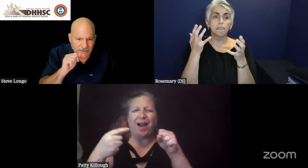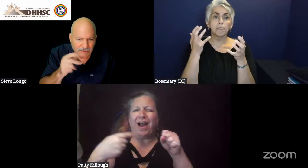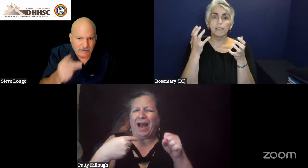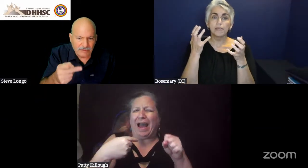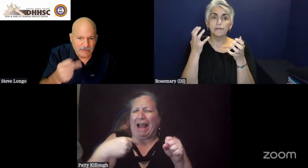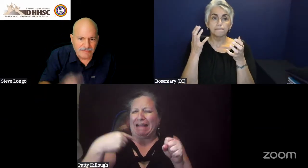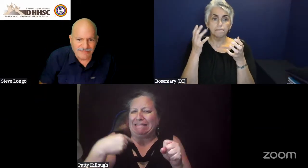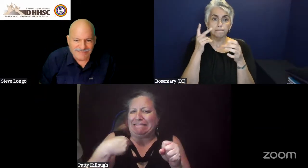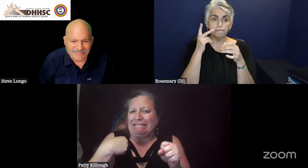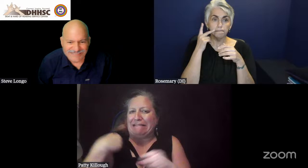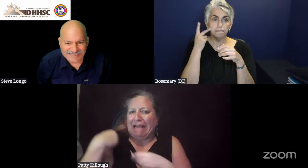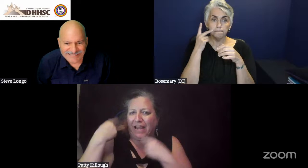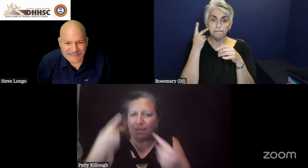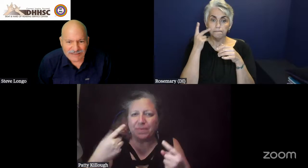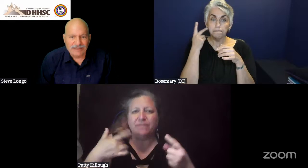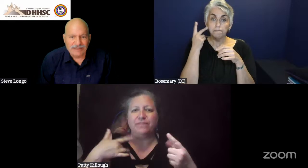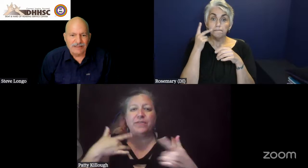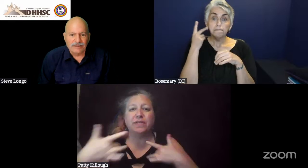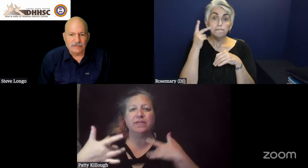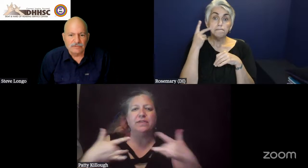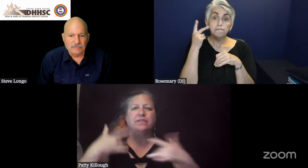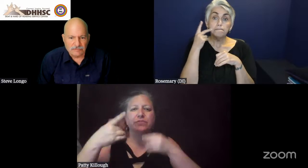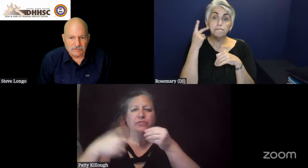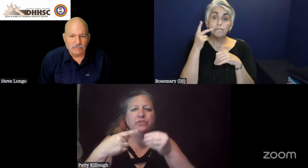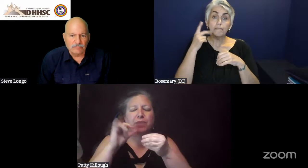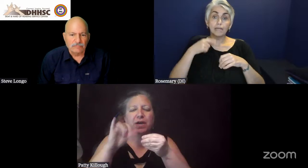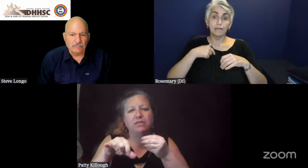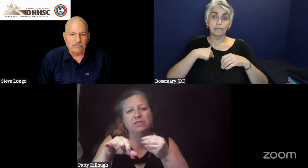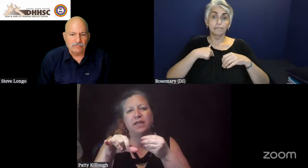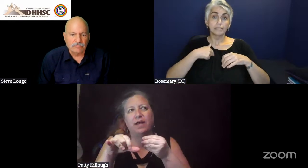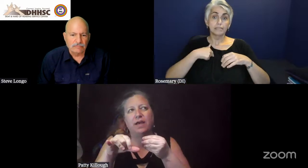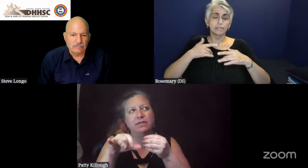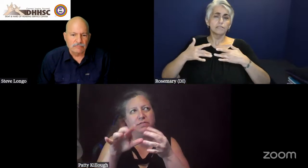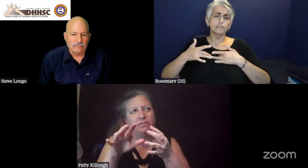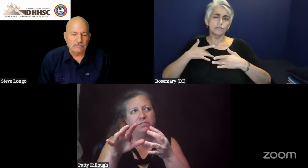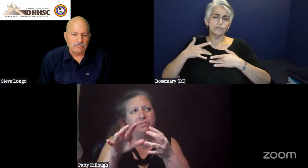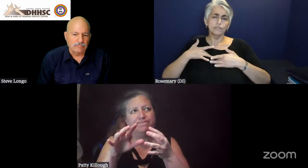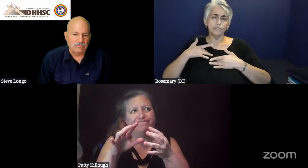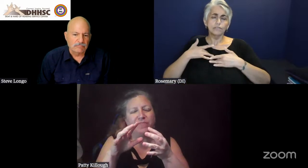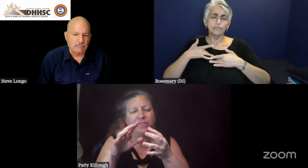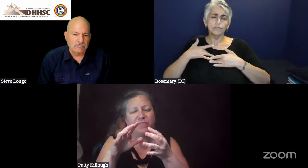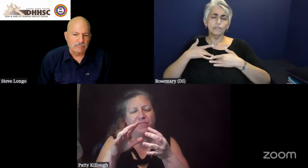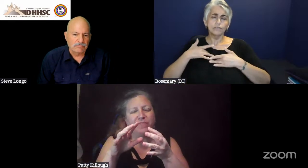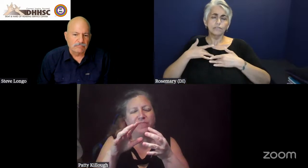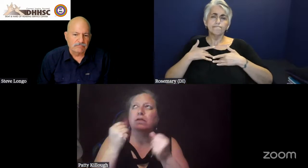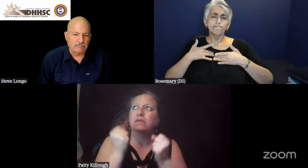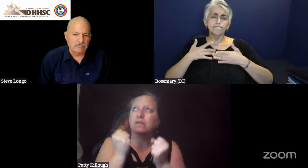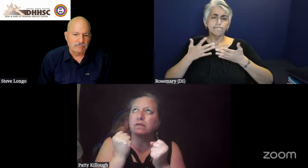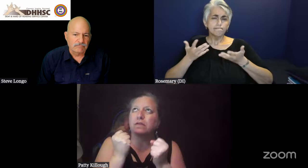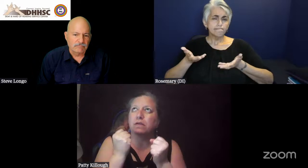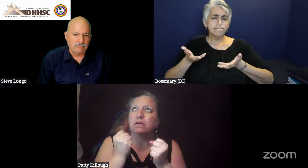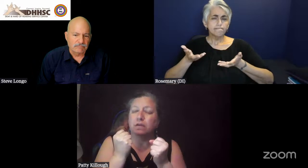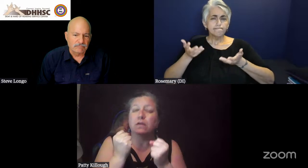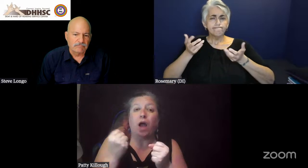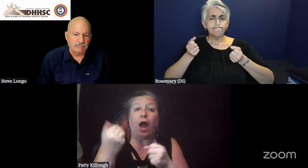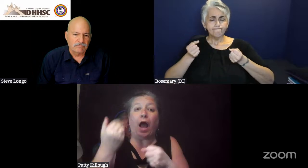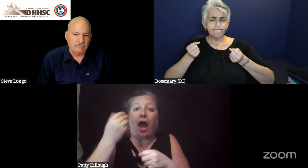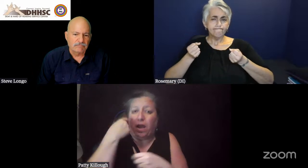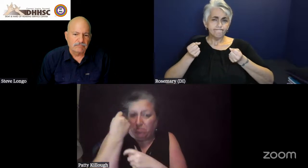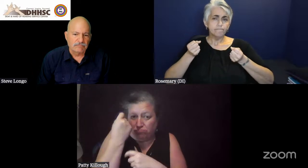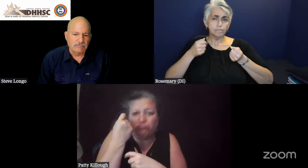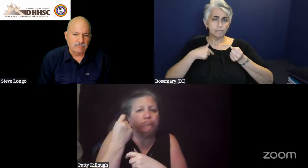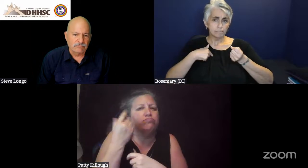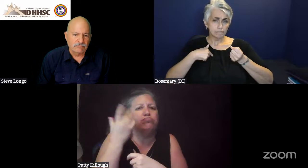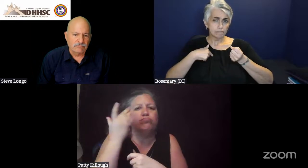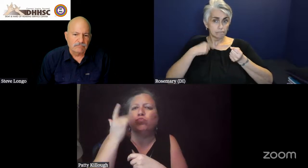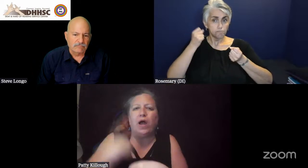Patty said, I'd like to comment. I've been concerned about, let me